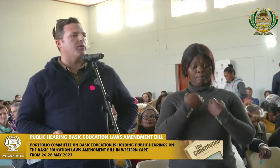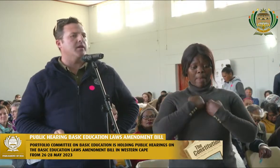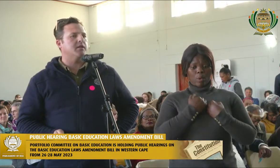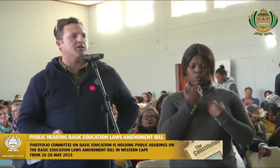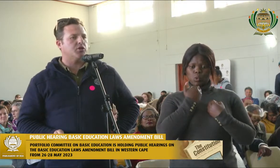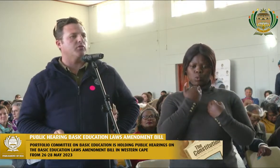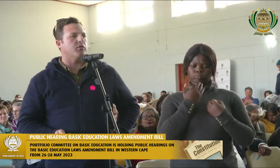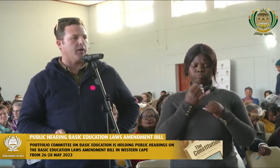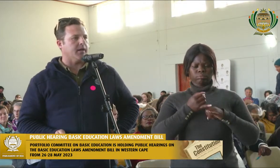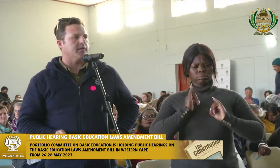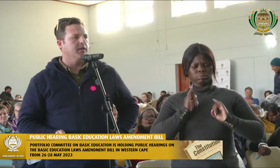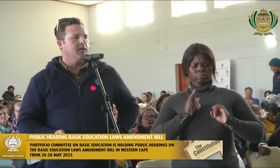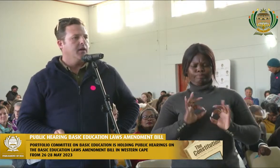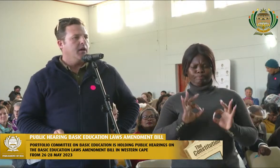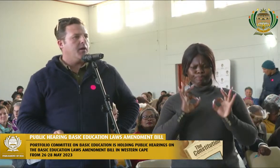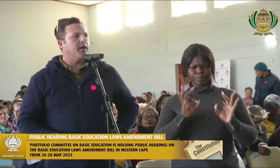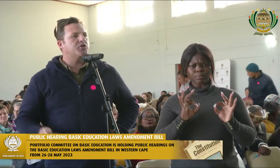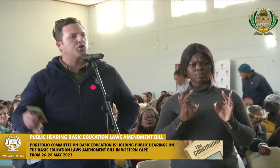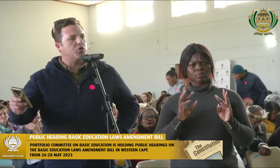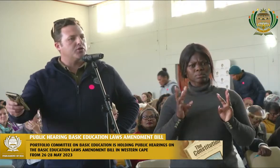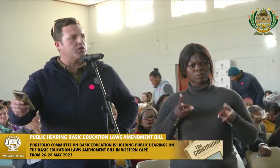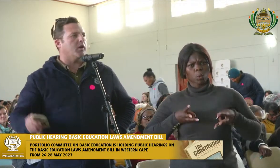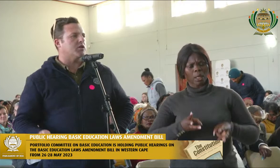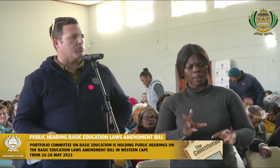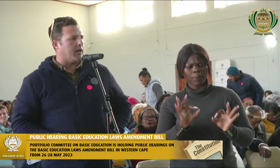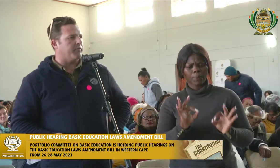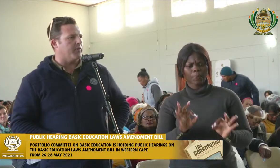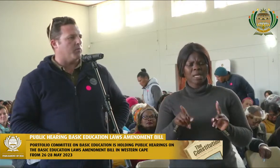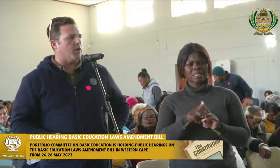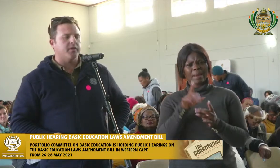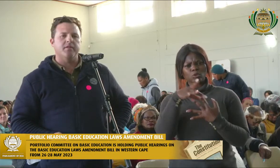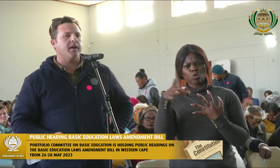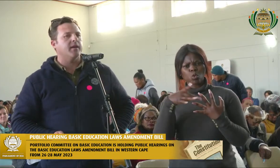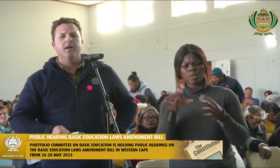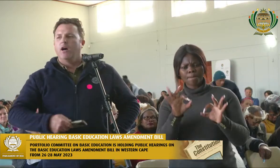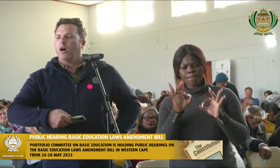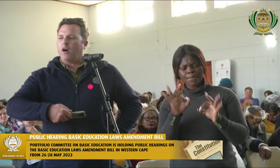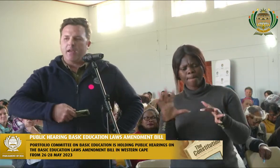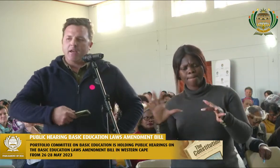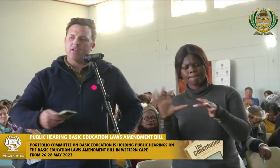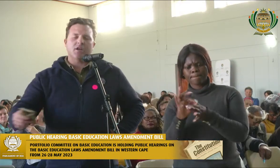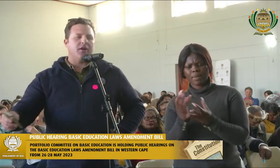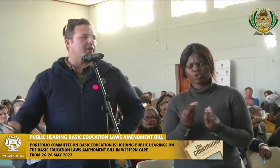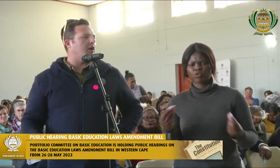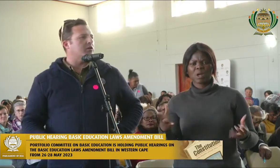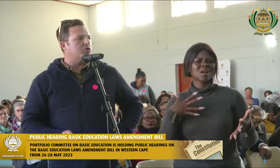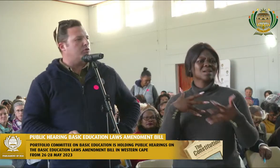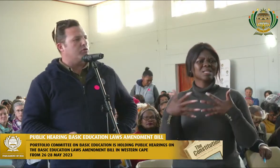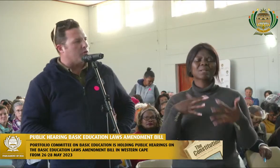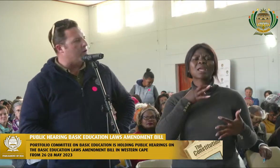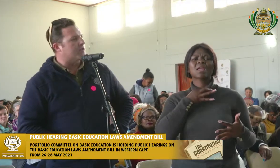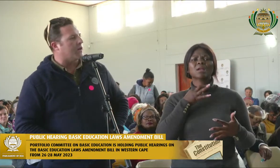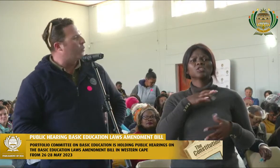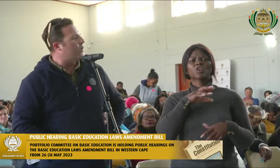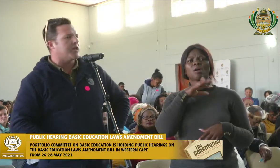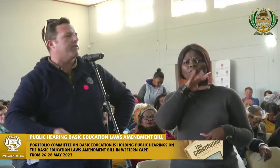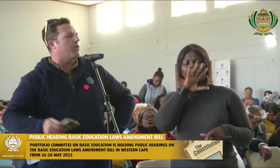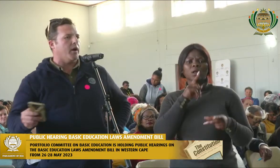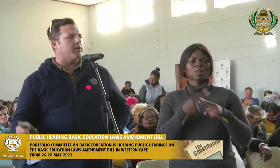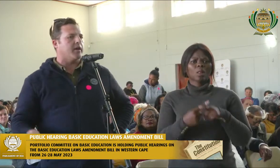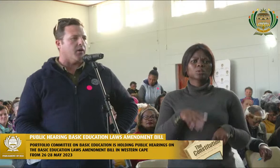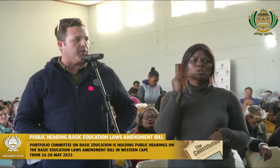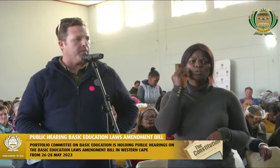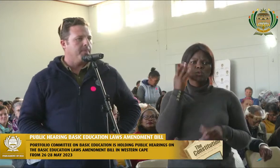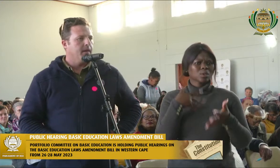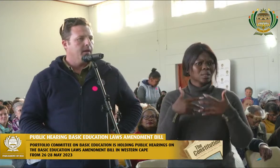serious about raising their children right, about choosing what is right for them, whether they are English, Afrikaans, Sotho, Xhosa,